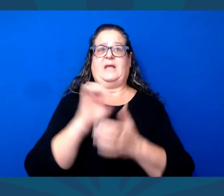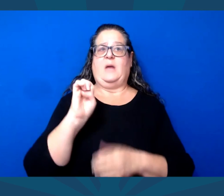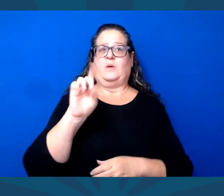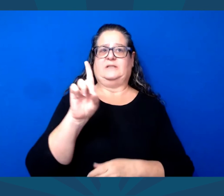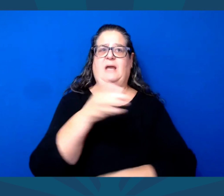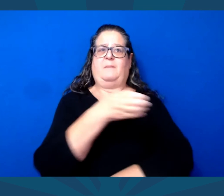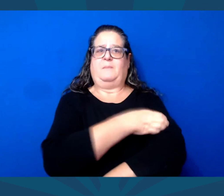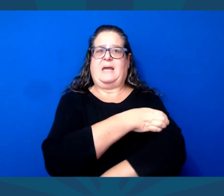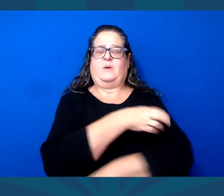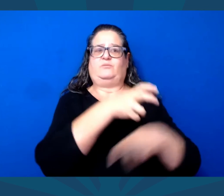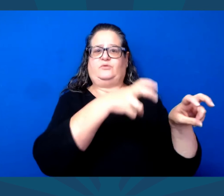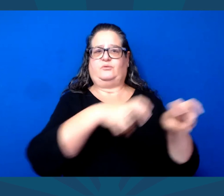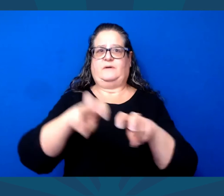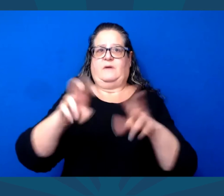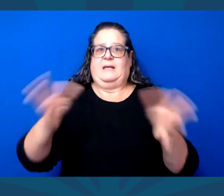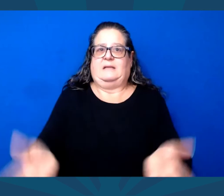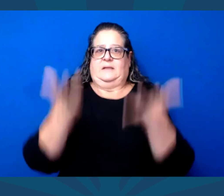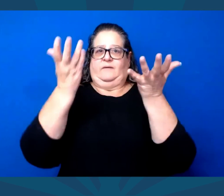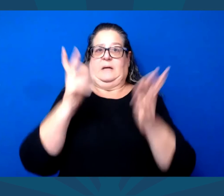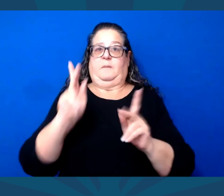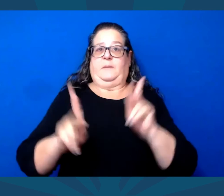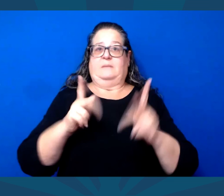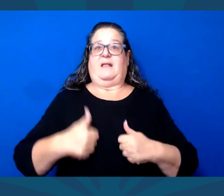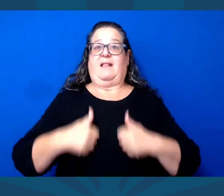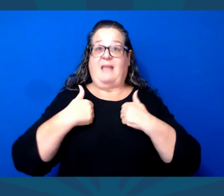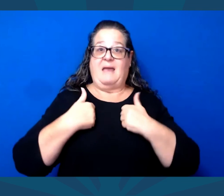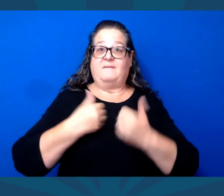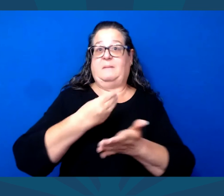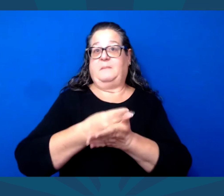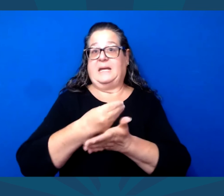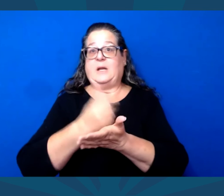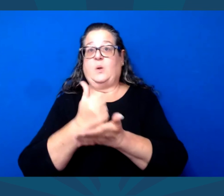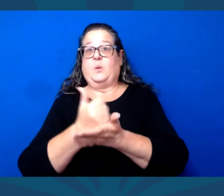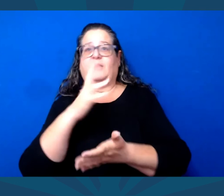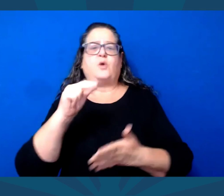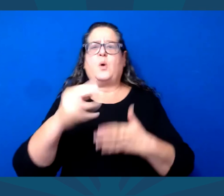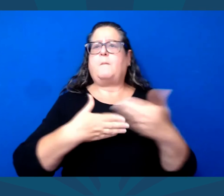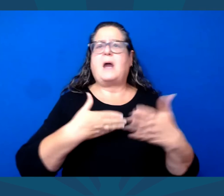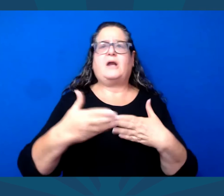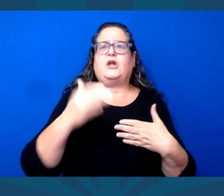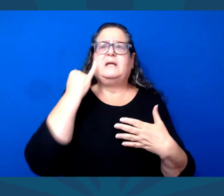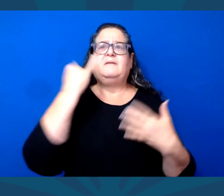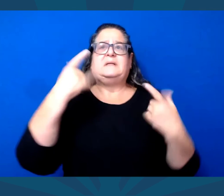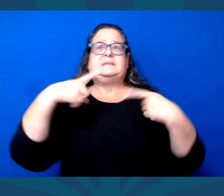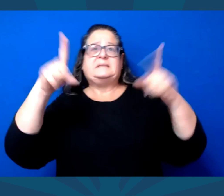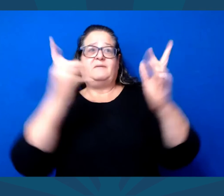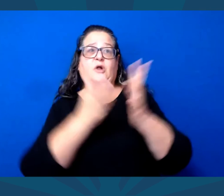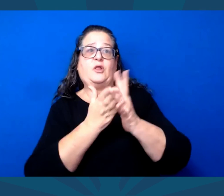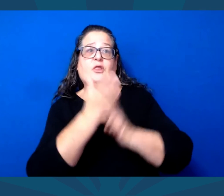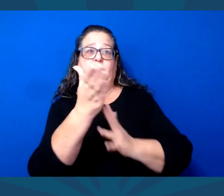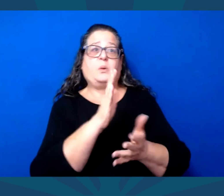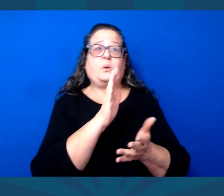rural communities. He believes in the transformative power of education to elevate people's